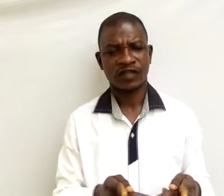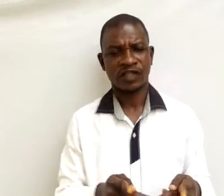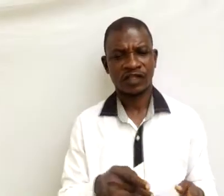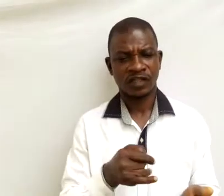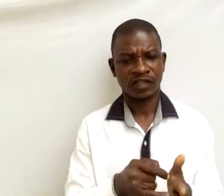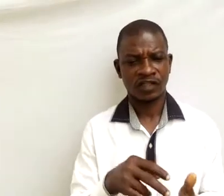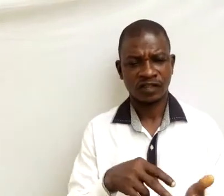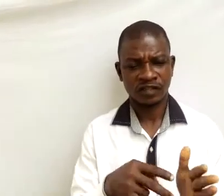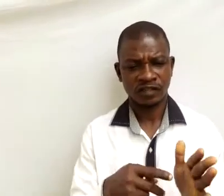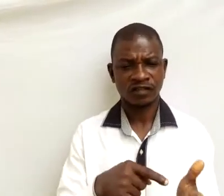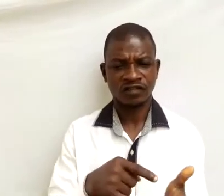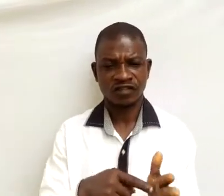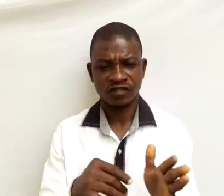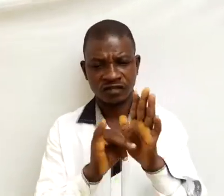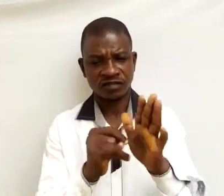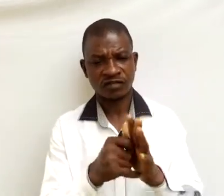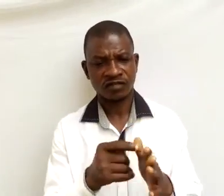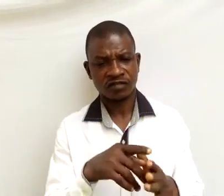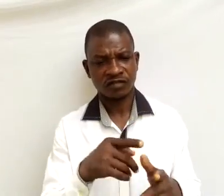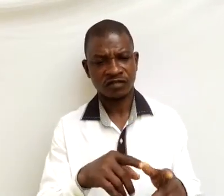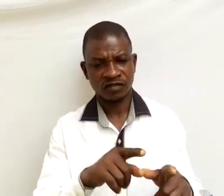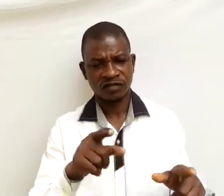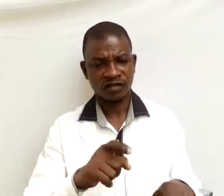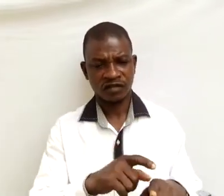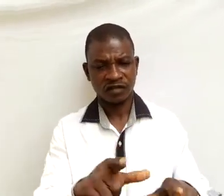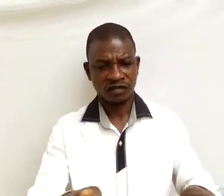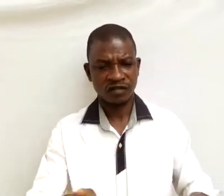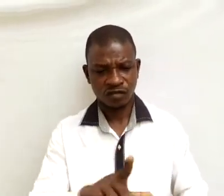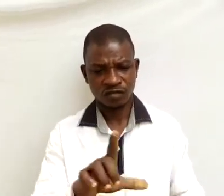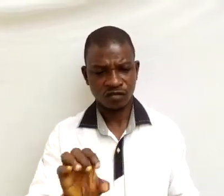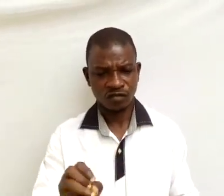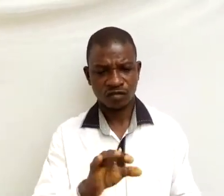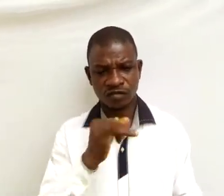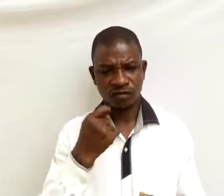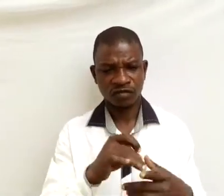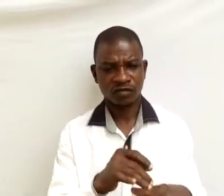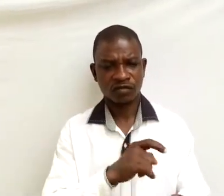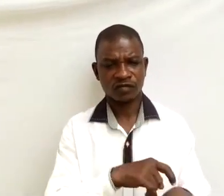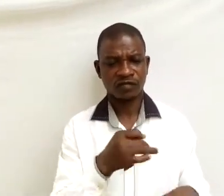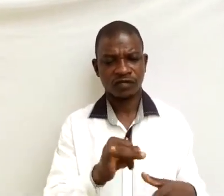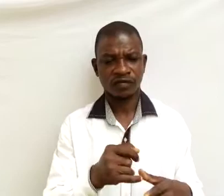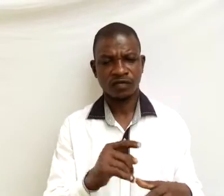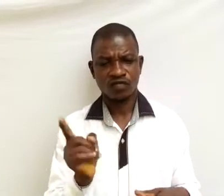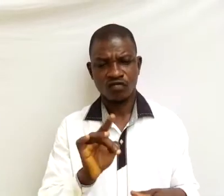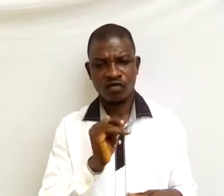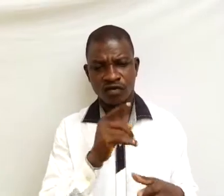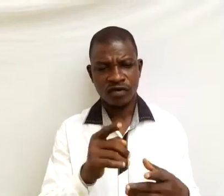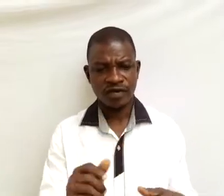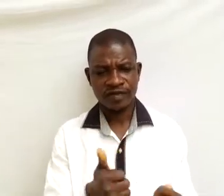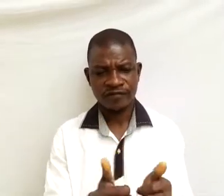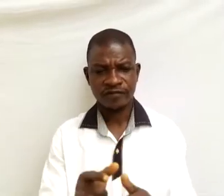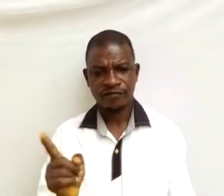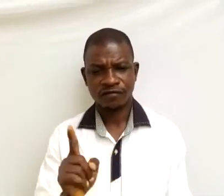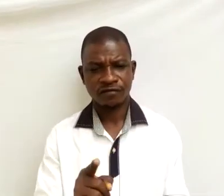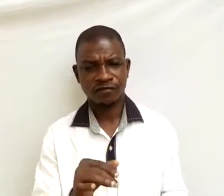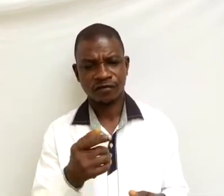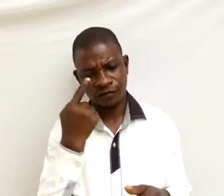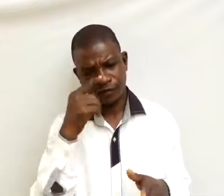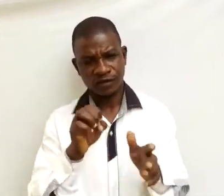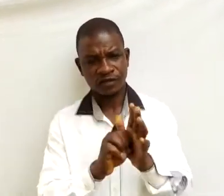indicates the location of an action. The operational words are where, wherever, everywhere. For example, he kept